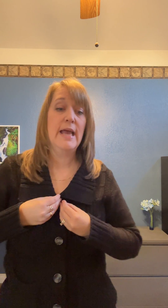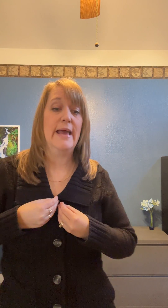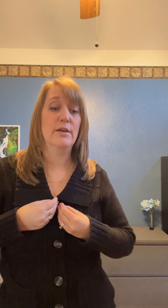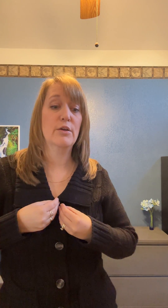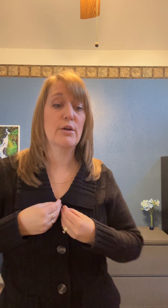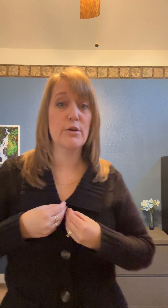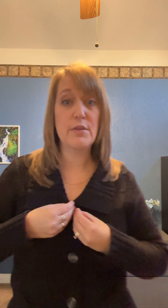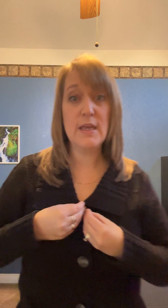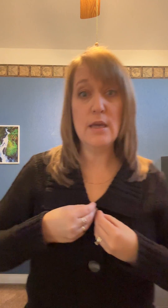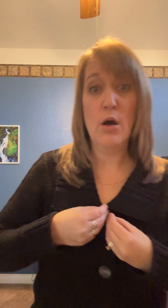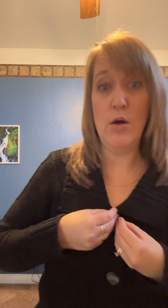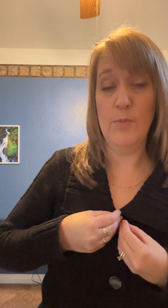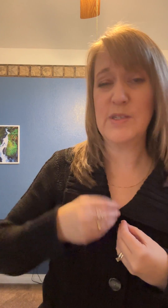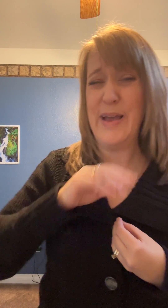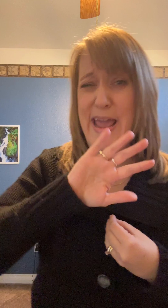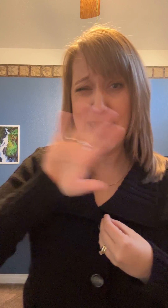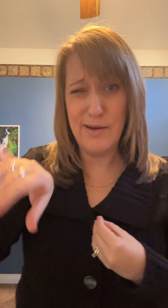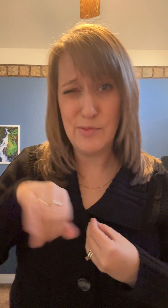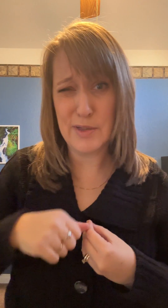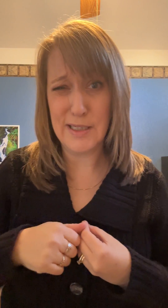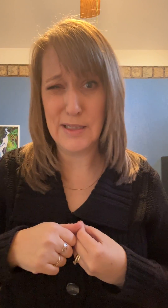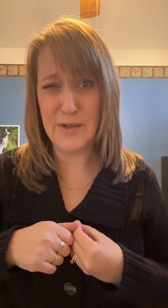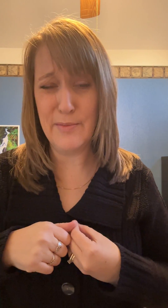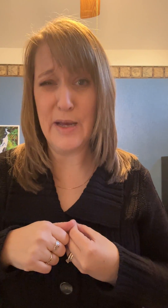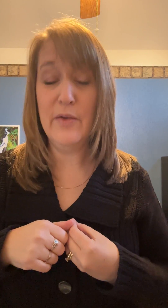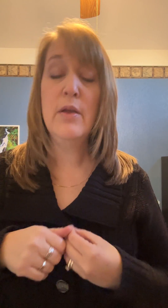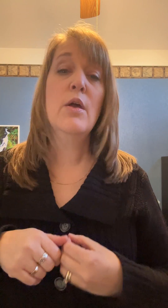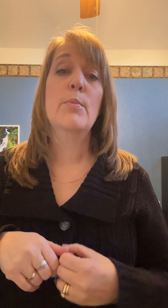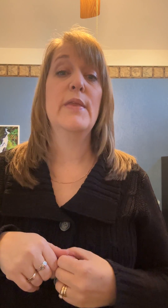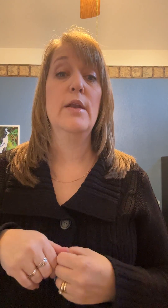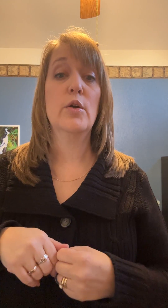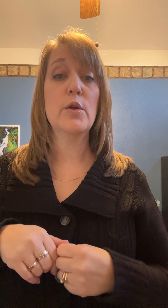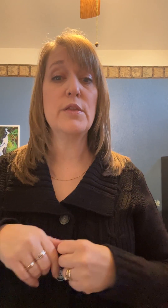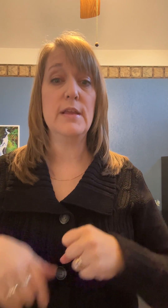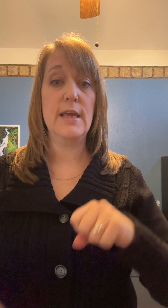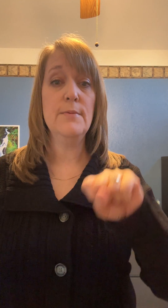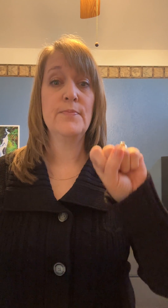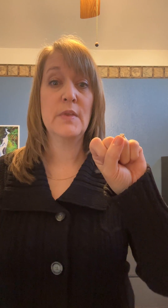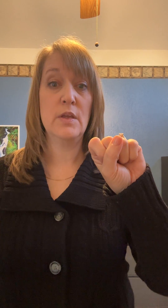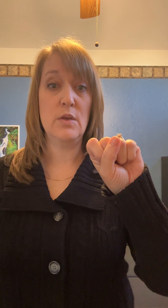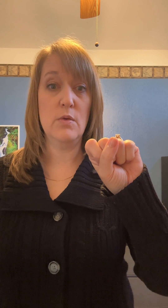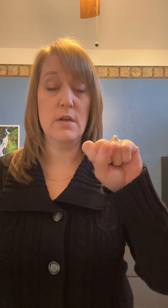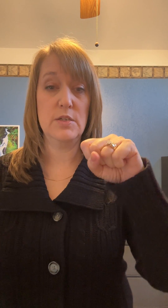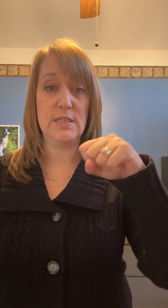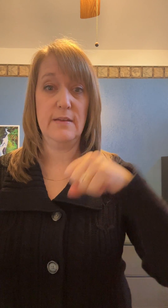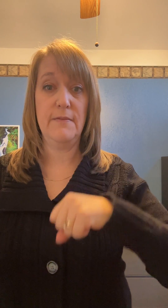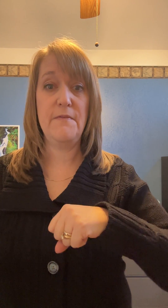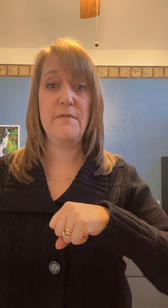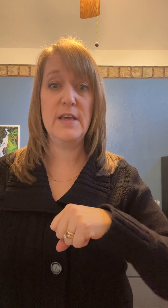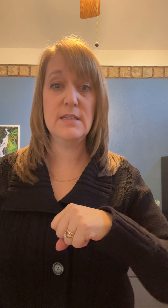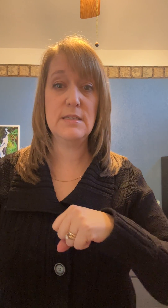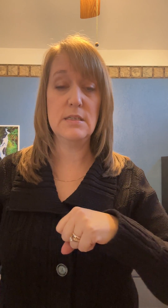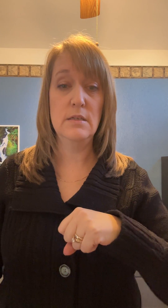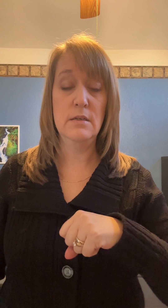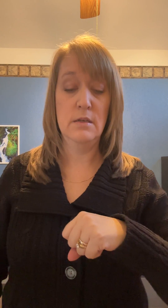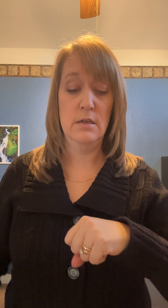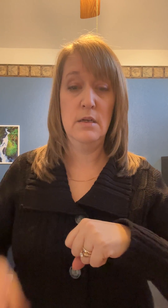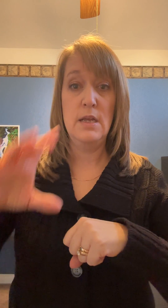an earthly home. So and we're not going to worry about. But then earthly, you want just a fist